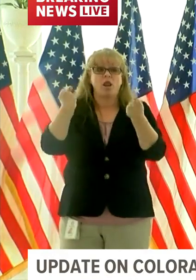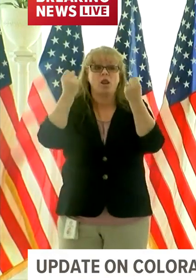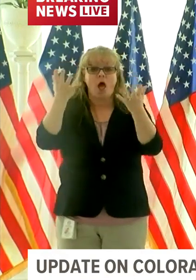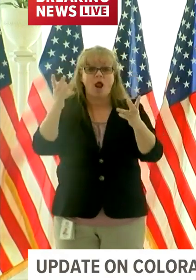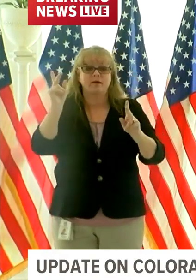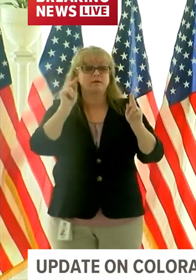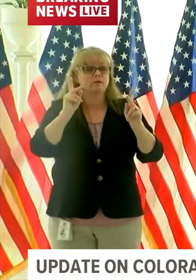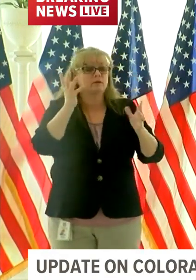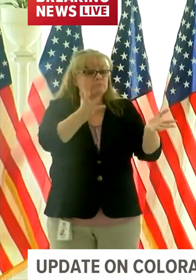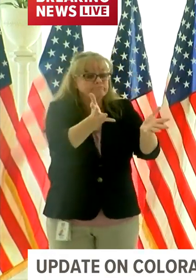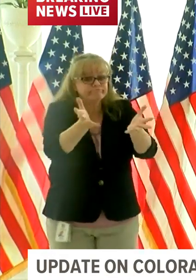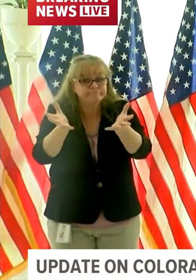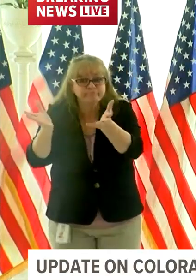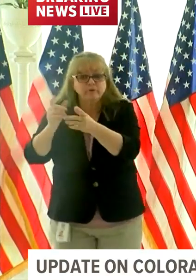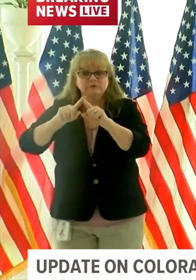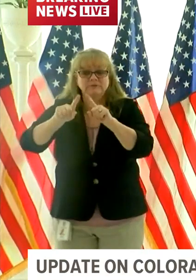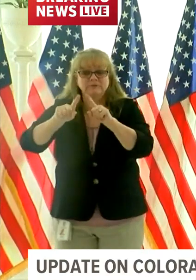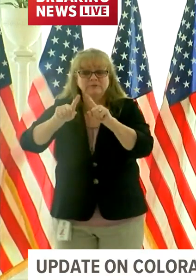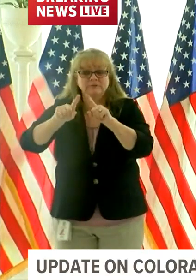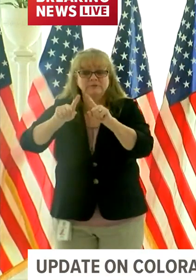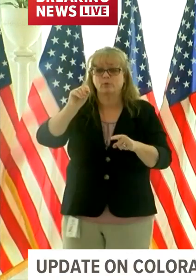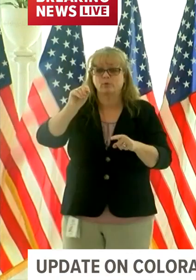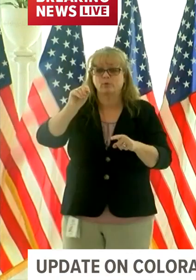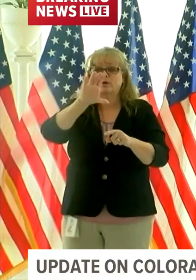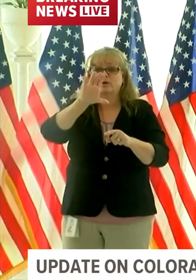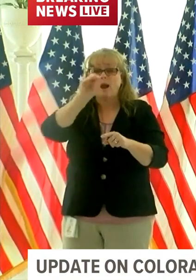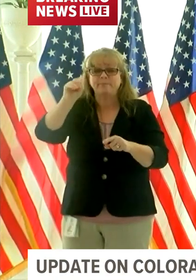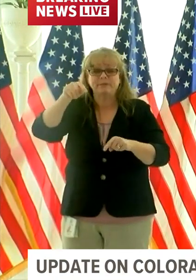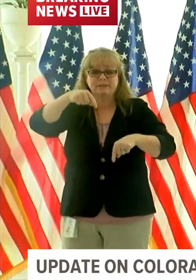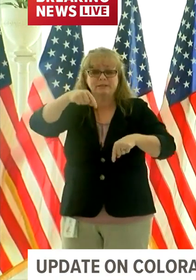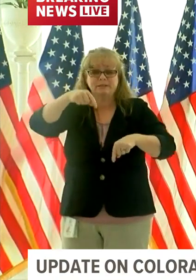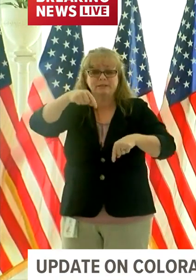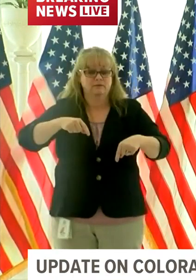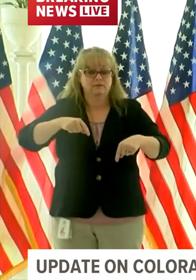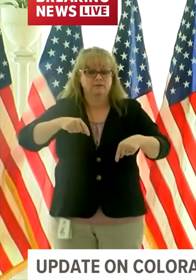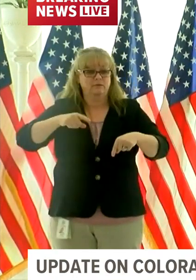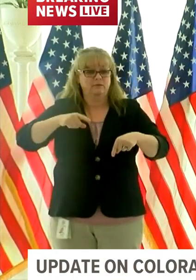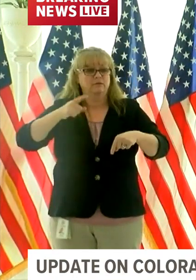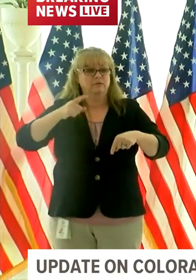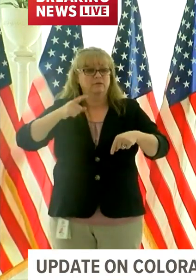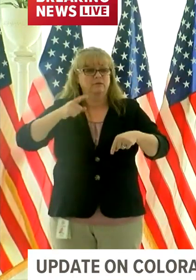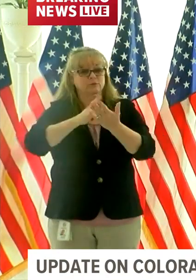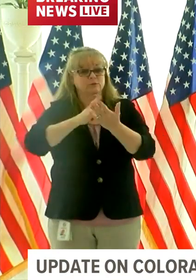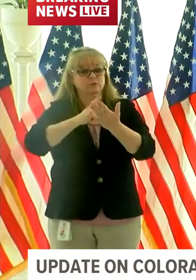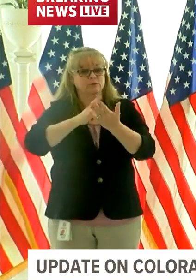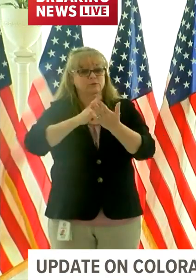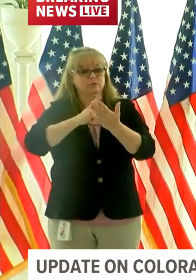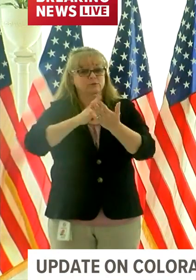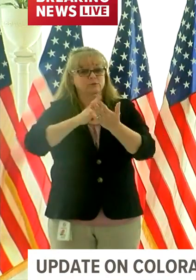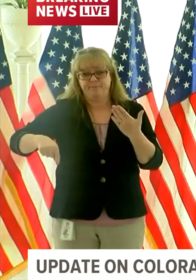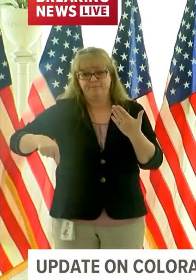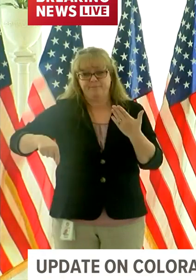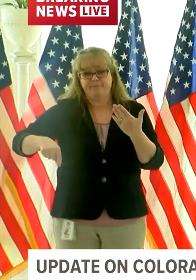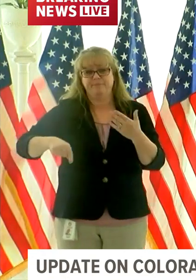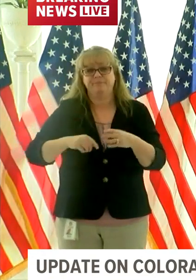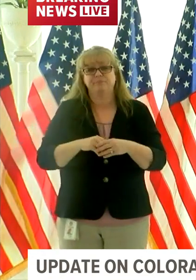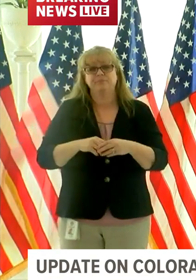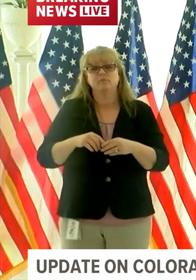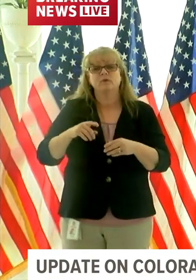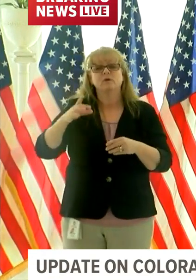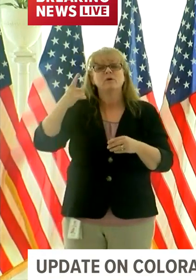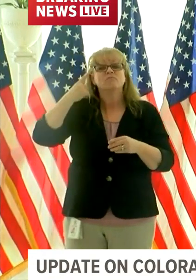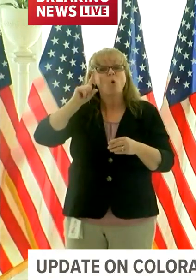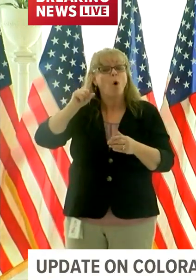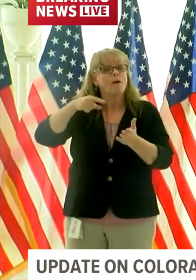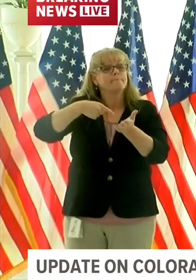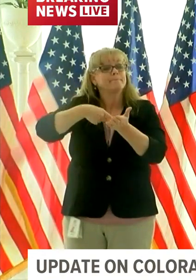Protection Program, a great program. Secretary Mnuchin reiterated the administration's support for increasing the size of that program so that companies